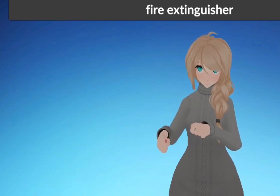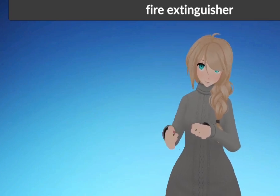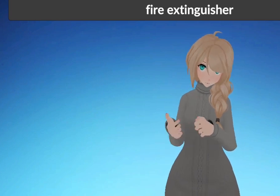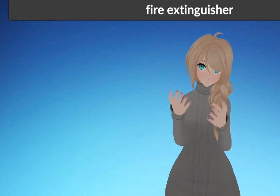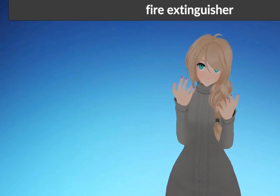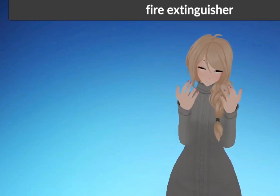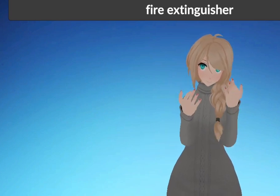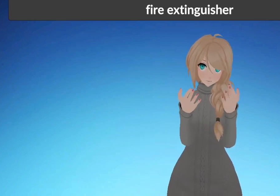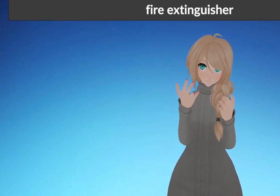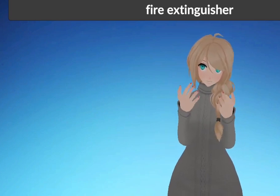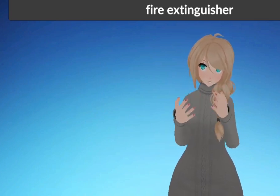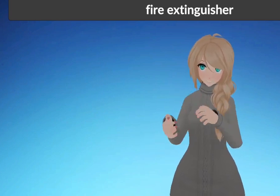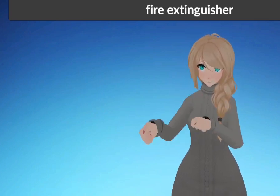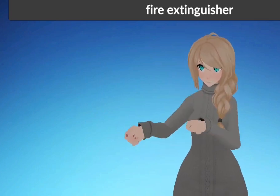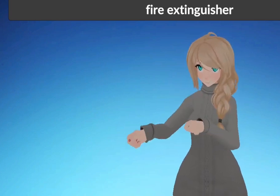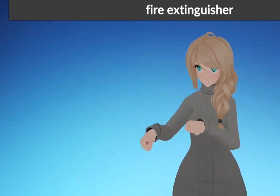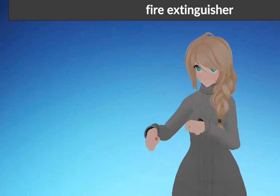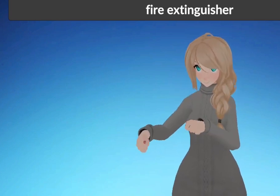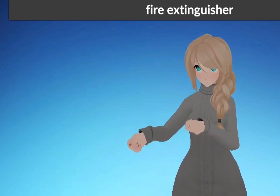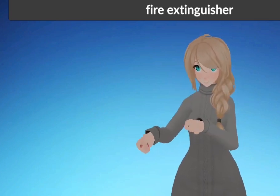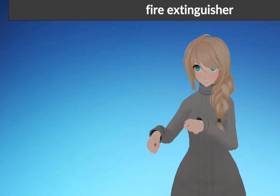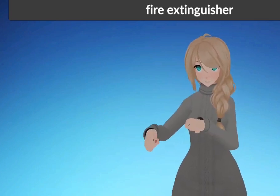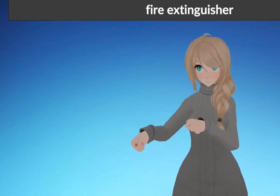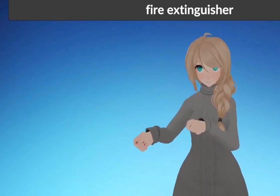Yeah, I will say that.